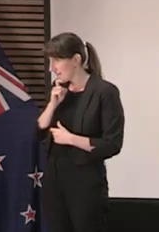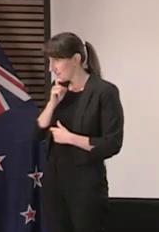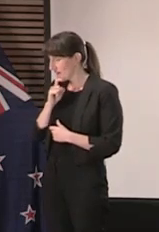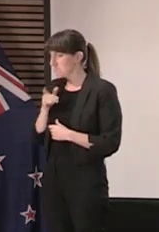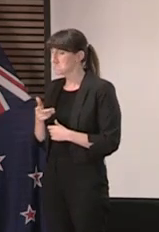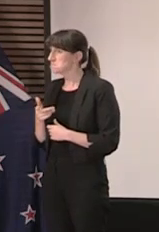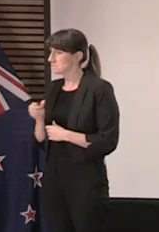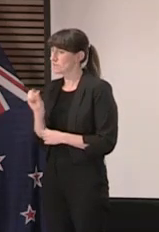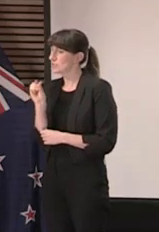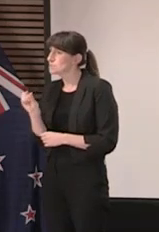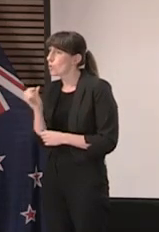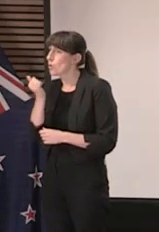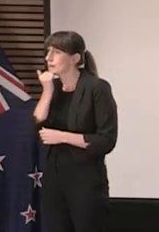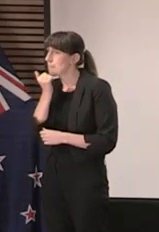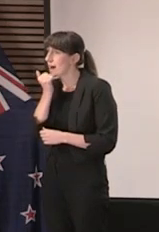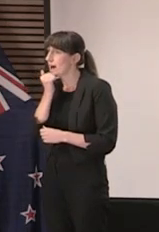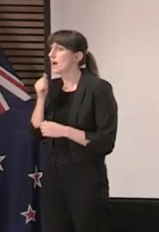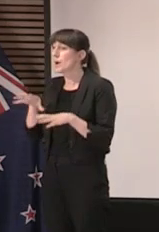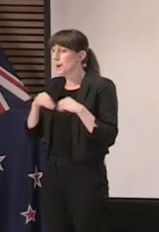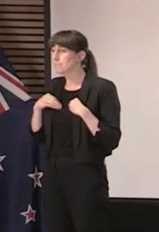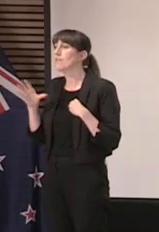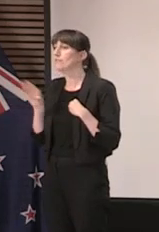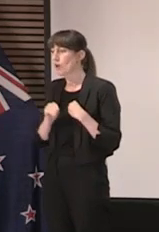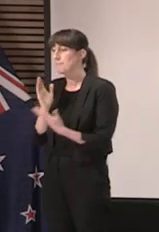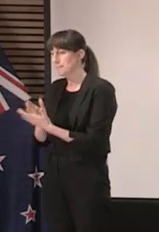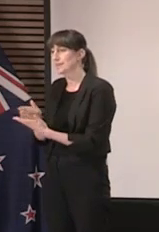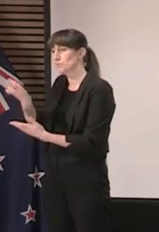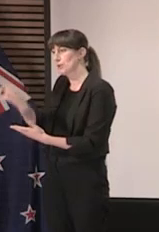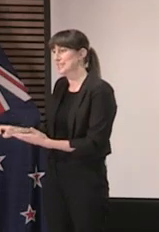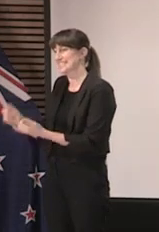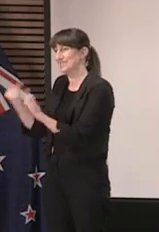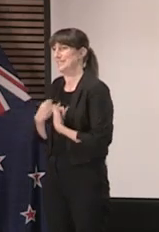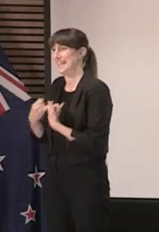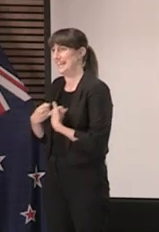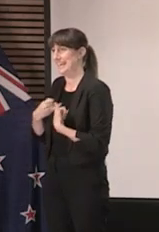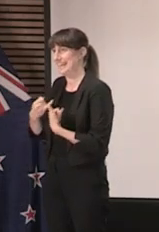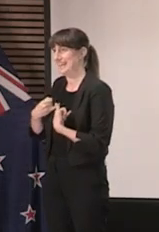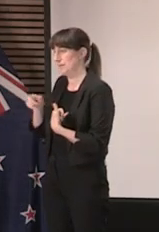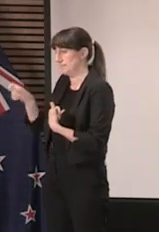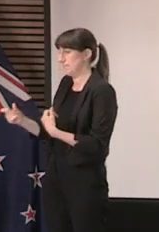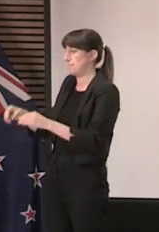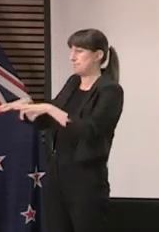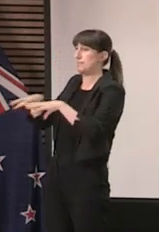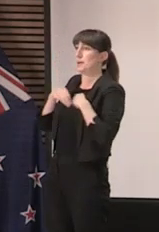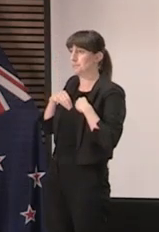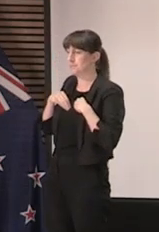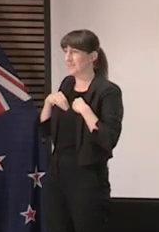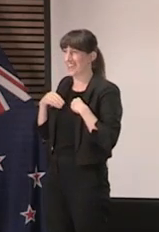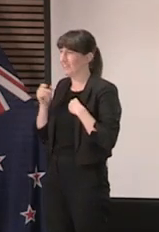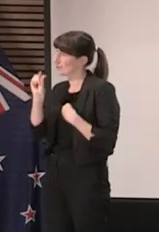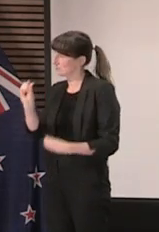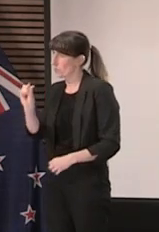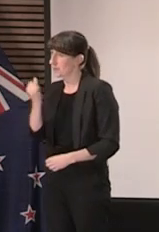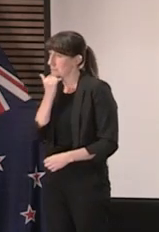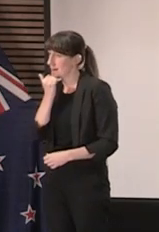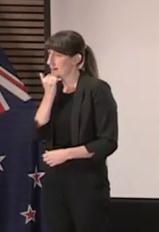patient or a resident, in the case of ARC, to the worker. And in the majority of those transmissions or